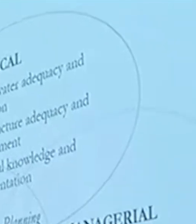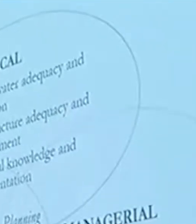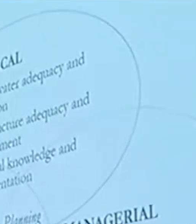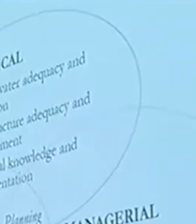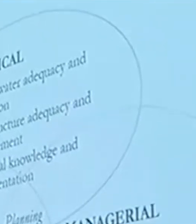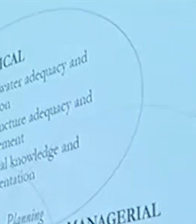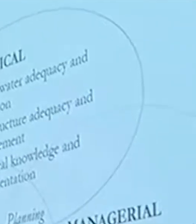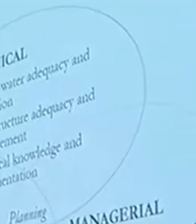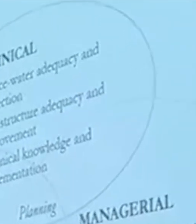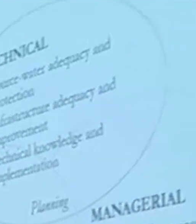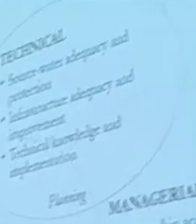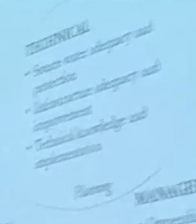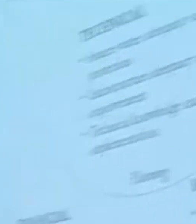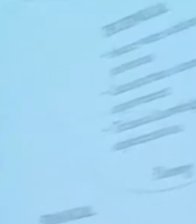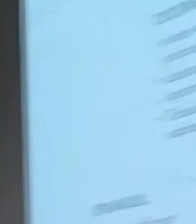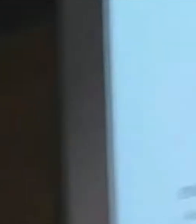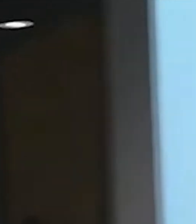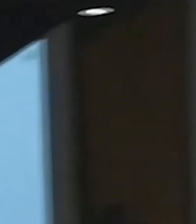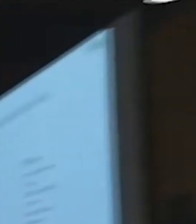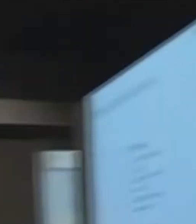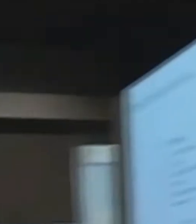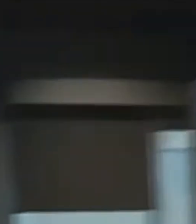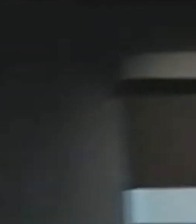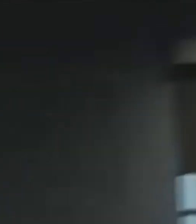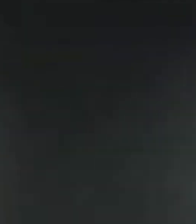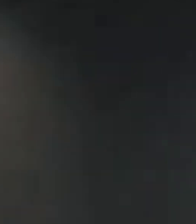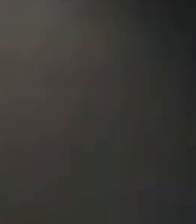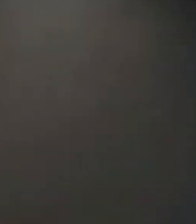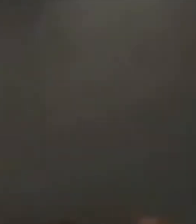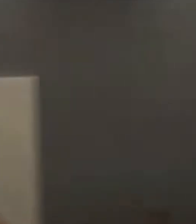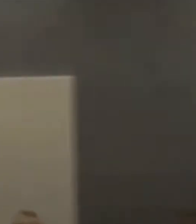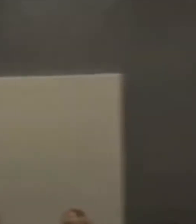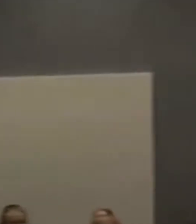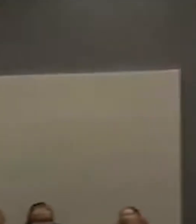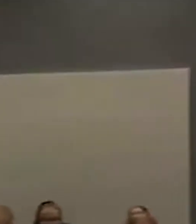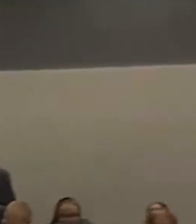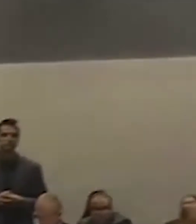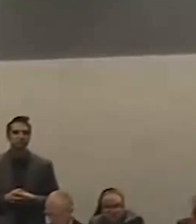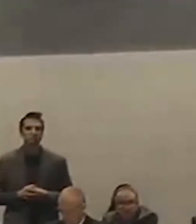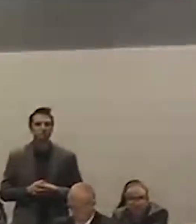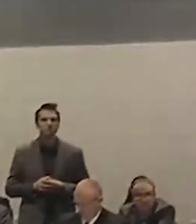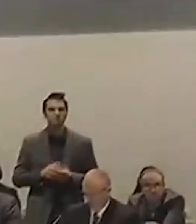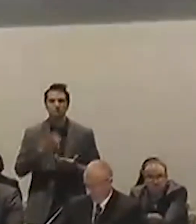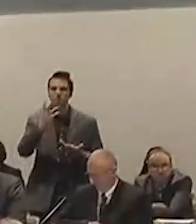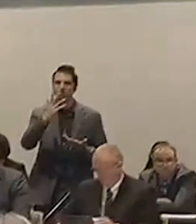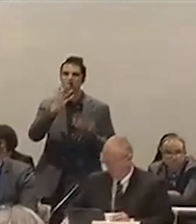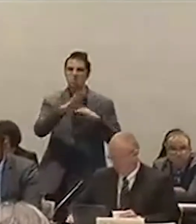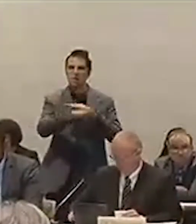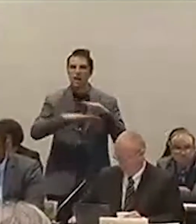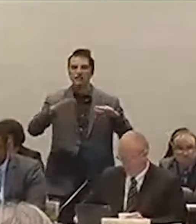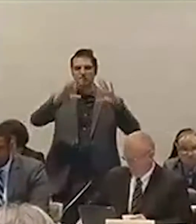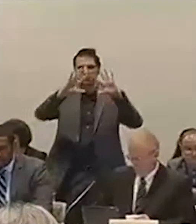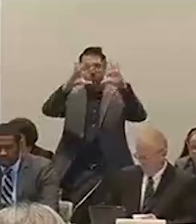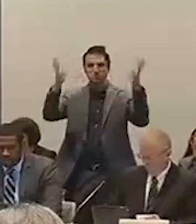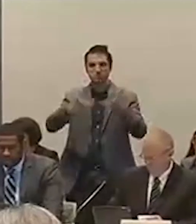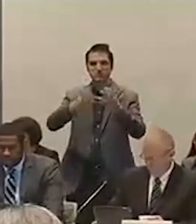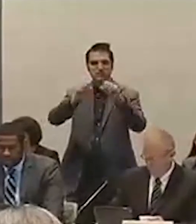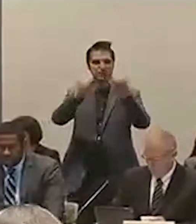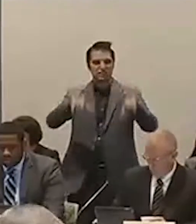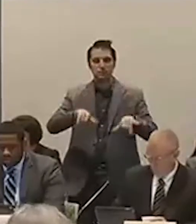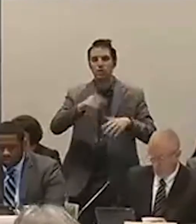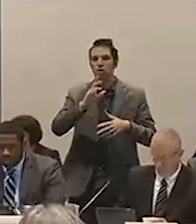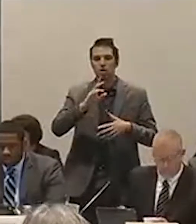focus on the financial piece. So you see there, this is kind of a basic heuristic or framework to think about it. And